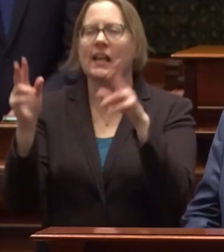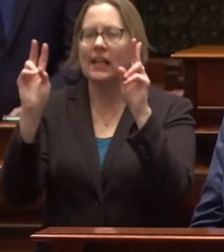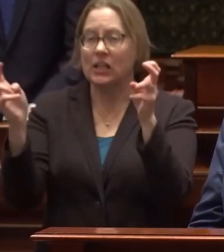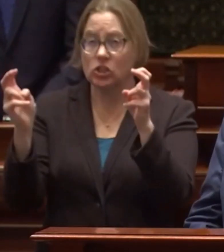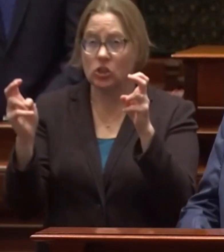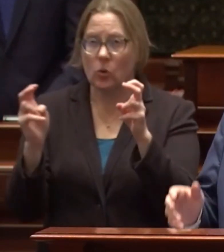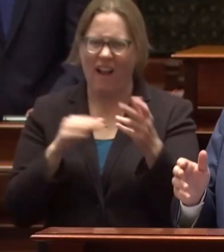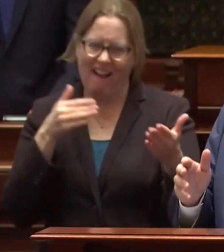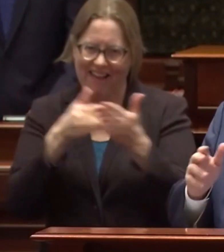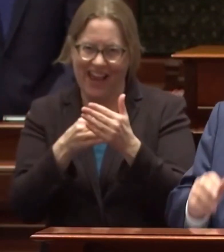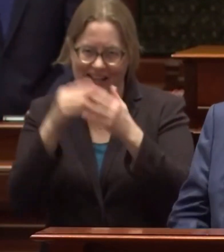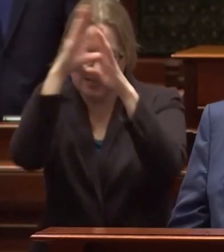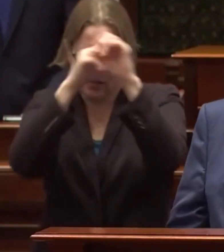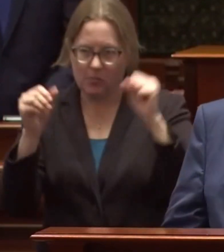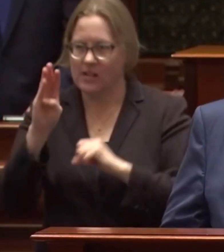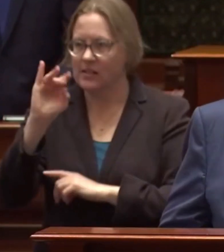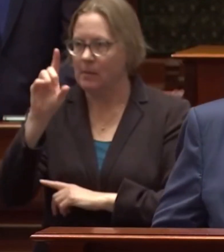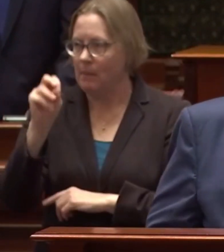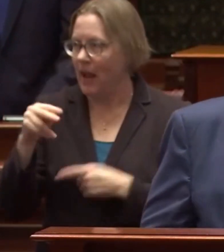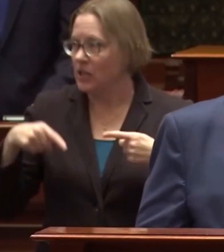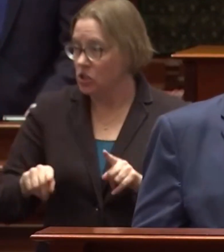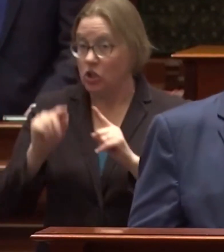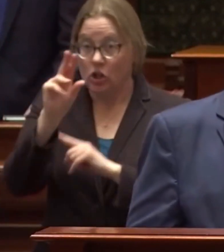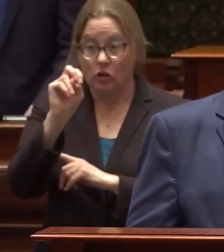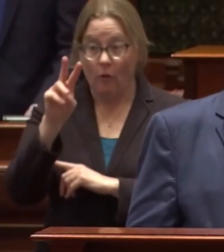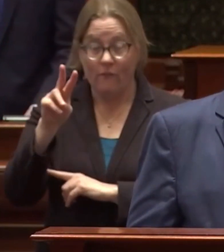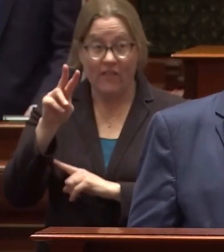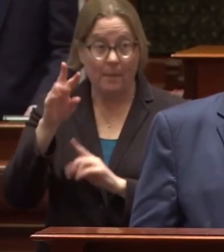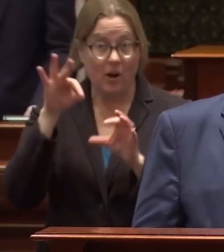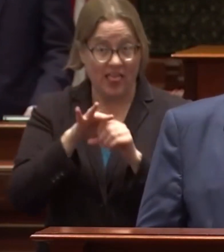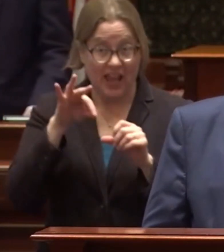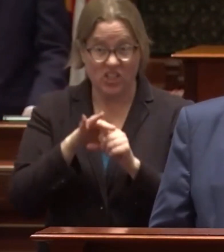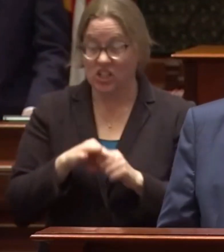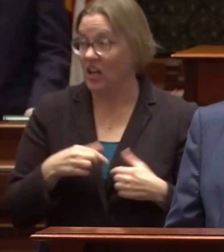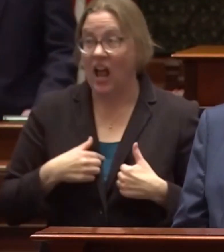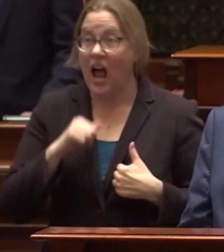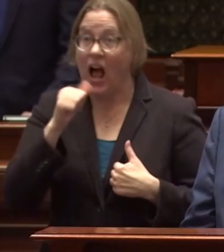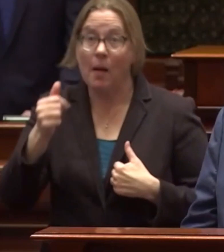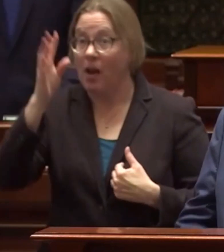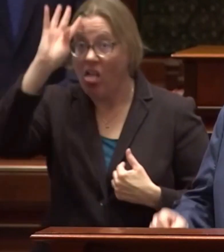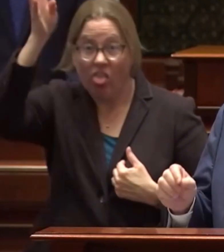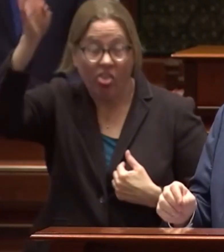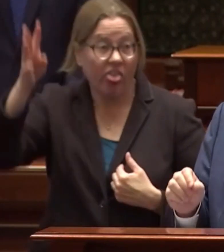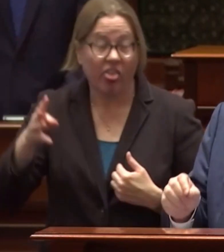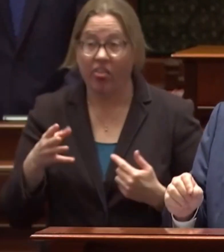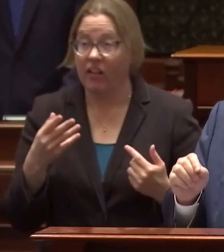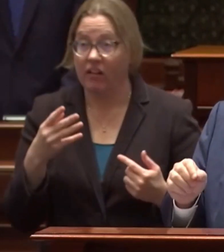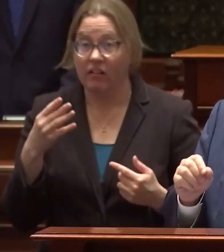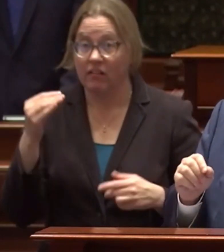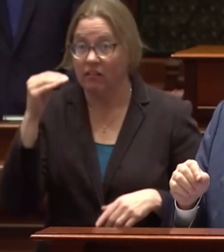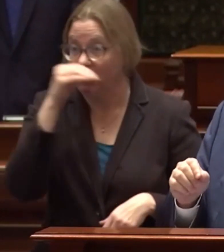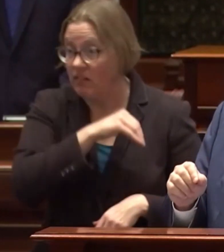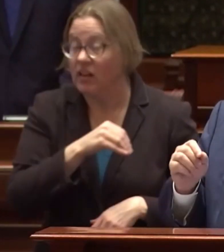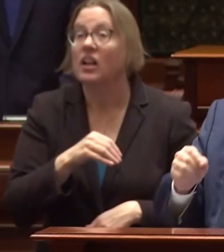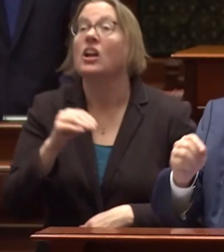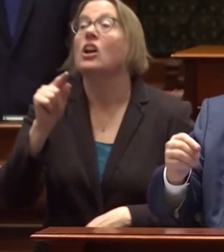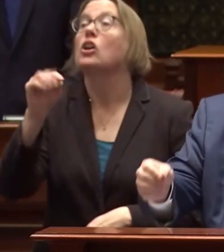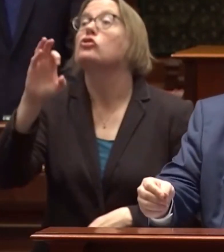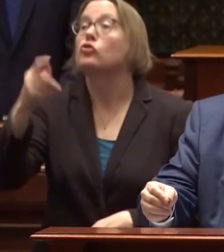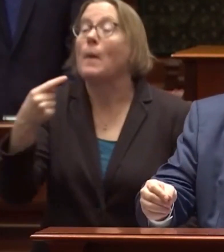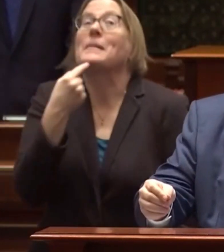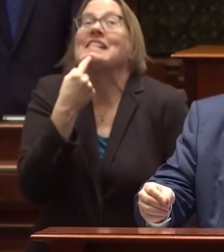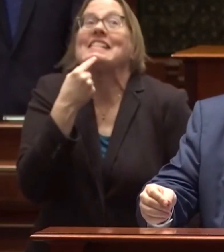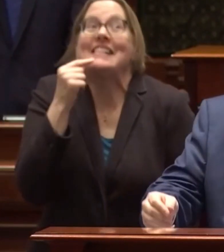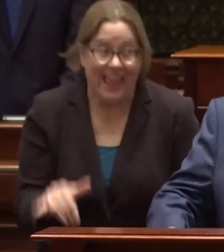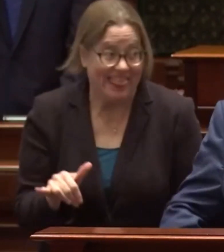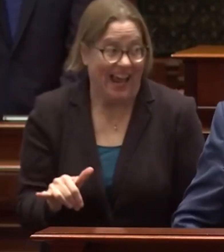against President Biden in the November elections. I'm not making hyperbolic statements here. Donald Trump said that out